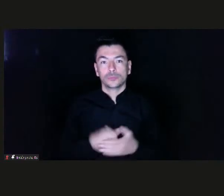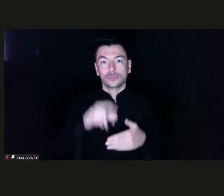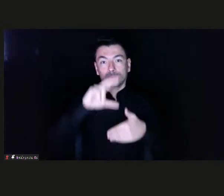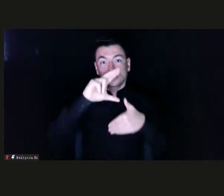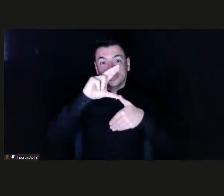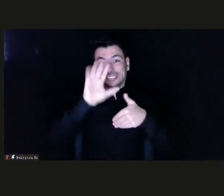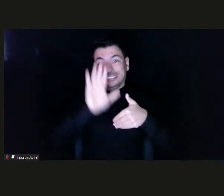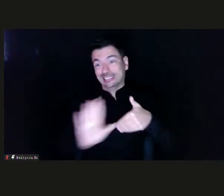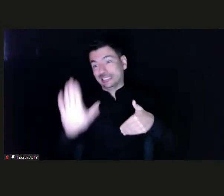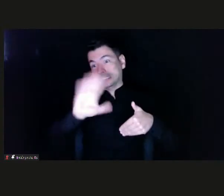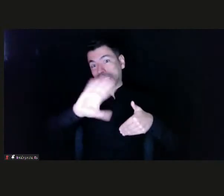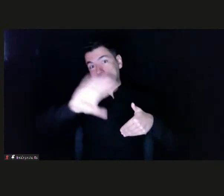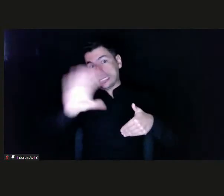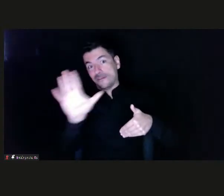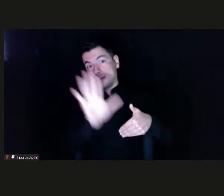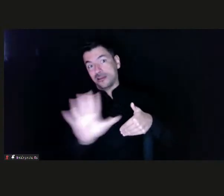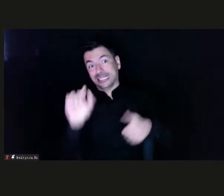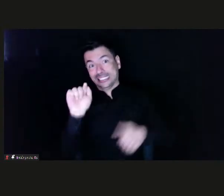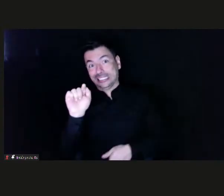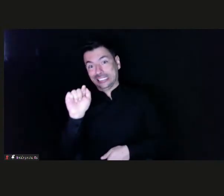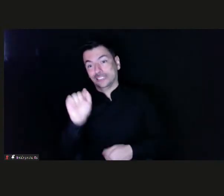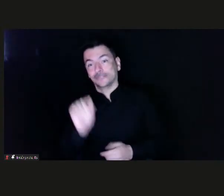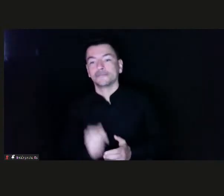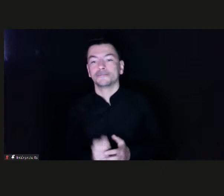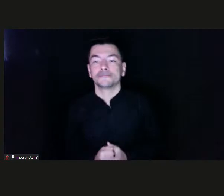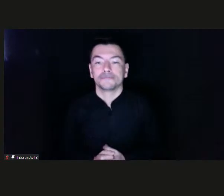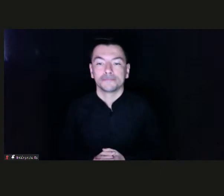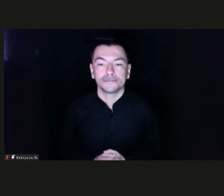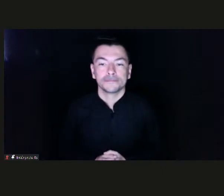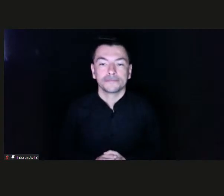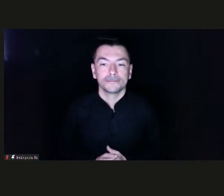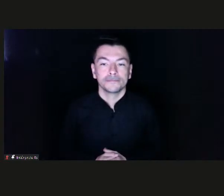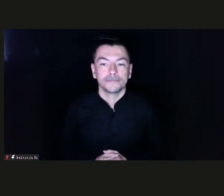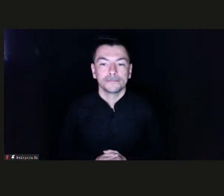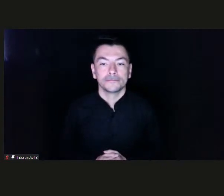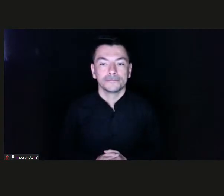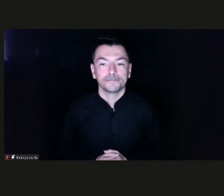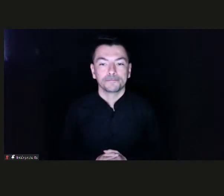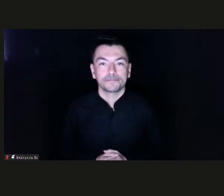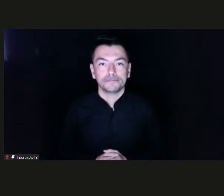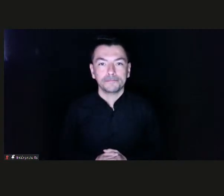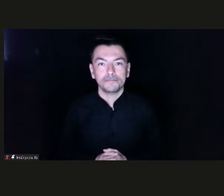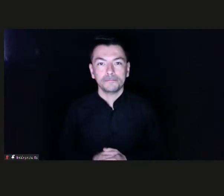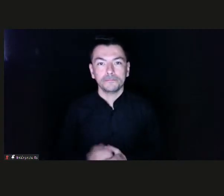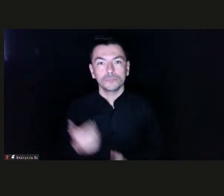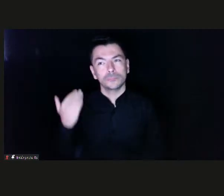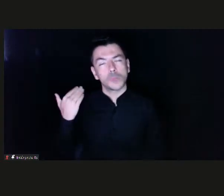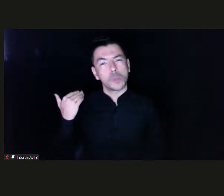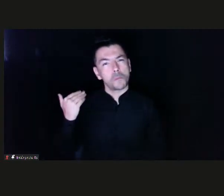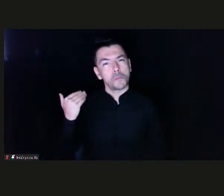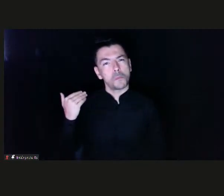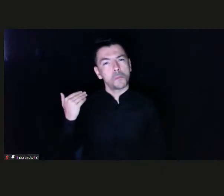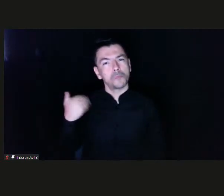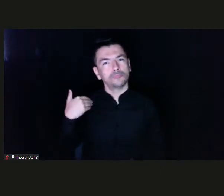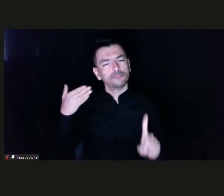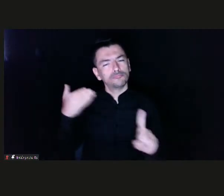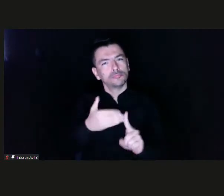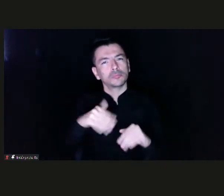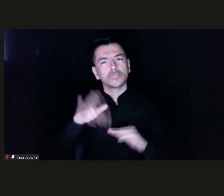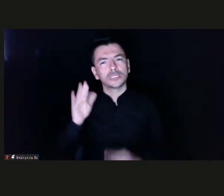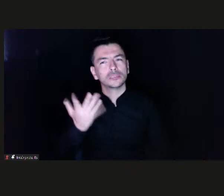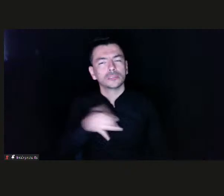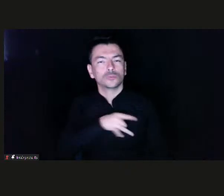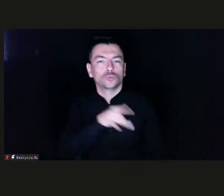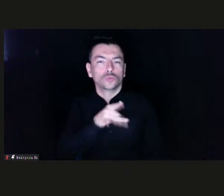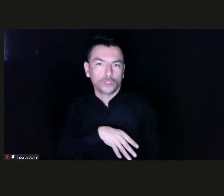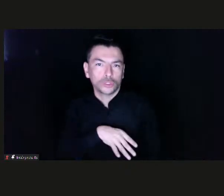to compete now with the experts who already spoke, because I'm not sure that I would give some